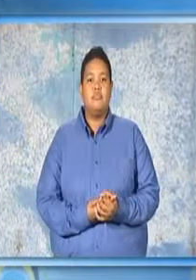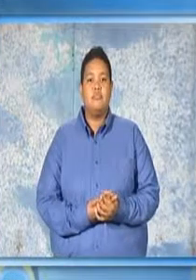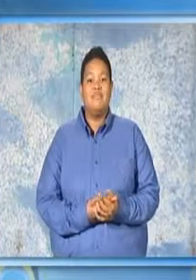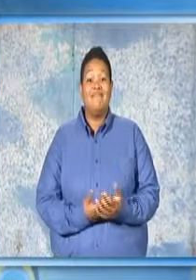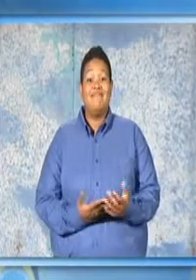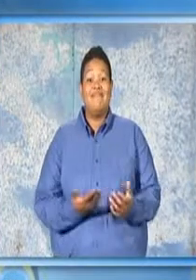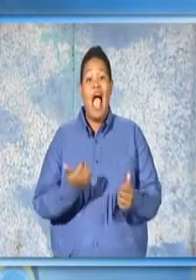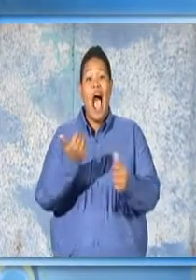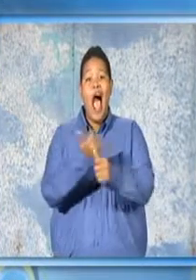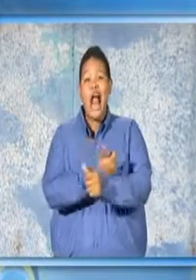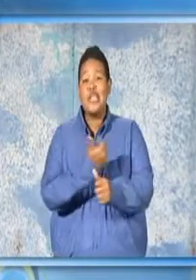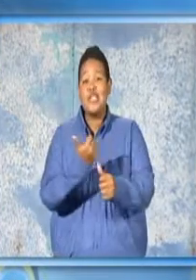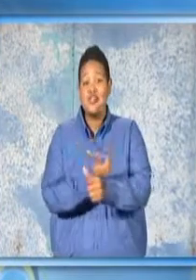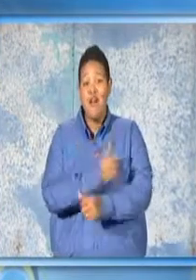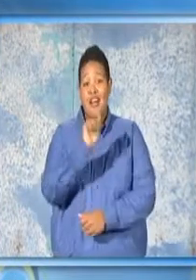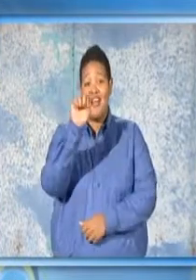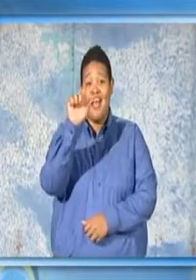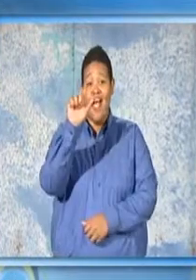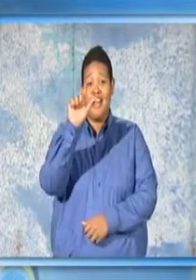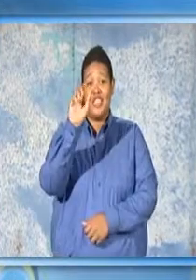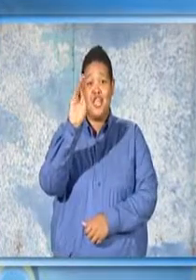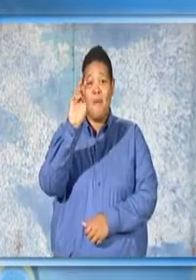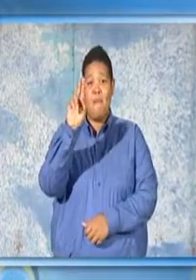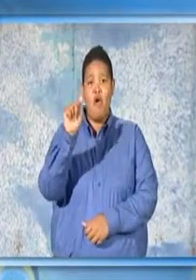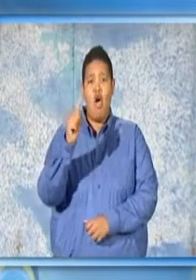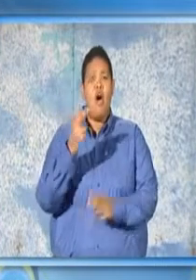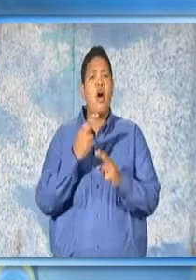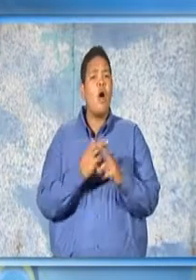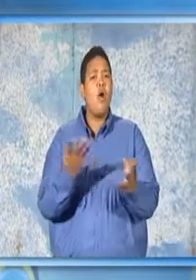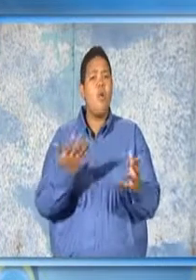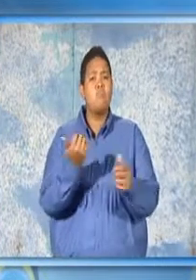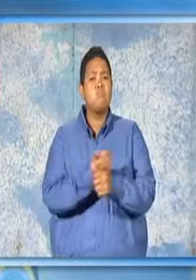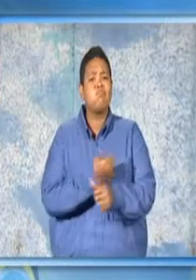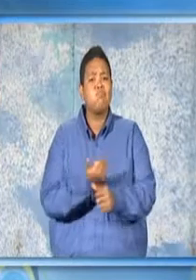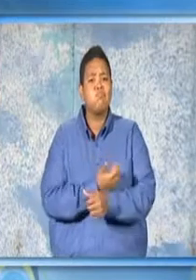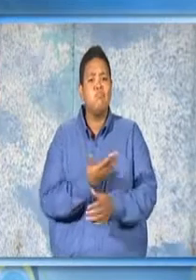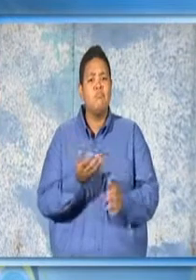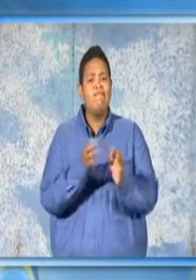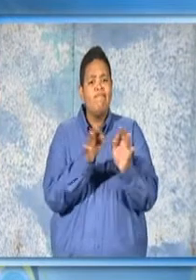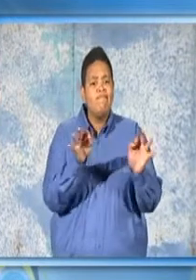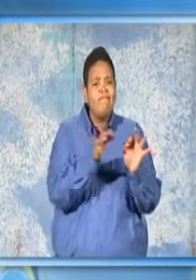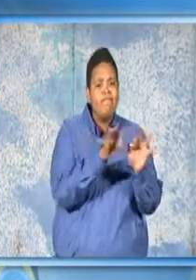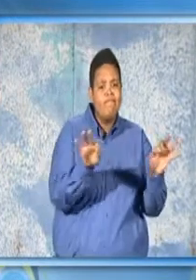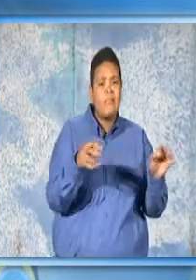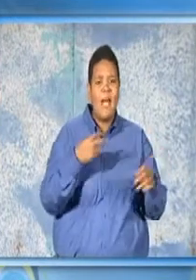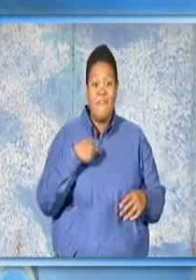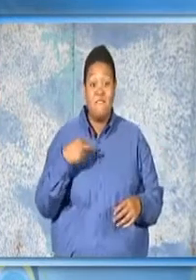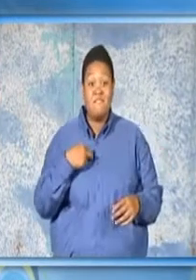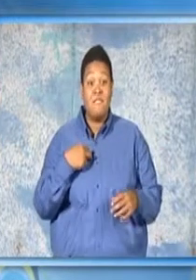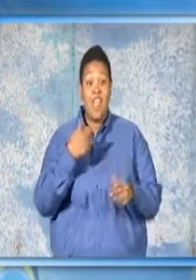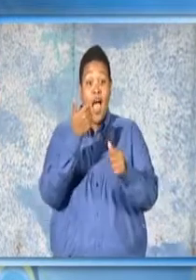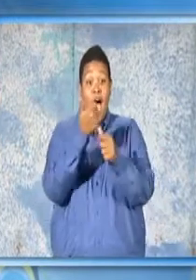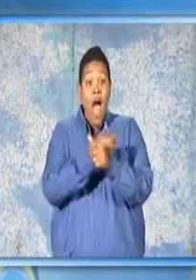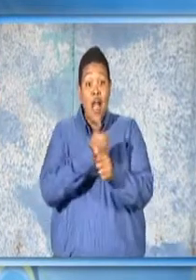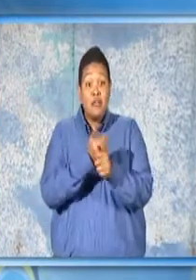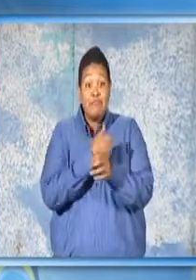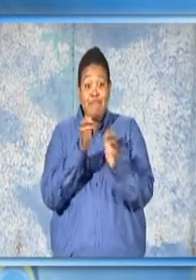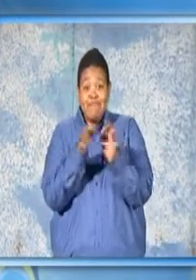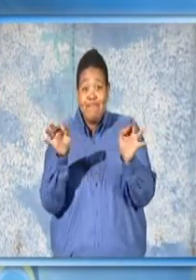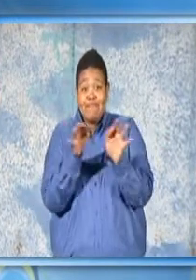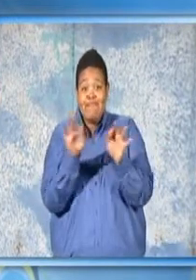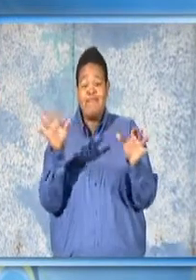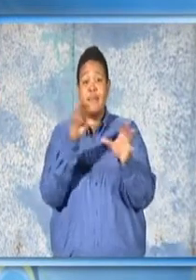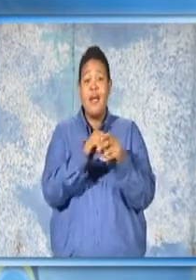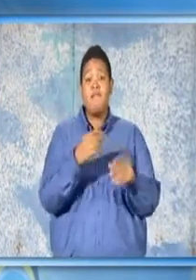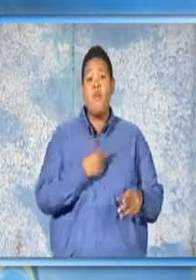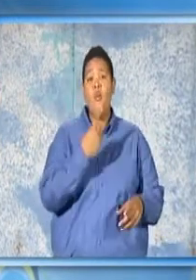In algebra, we have what are called algebraic expressions. An algebraic expression consists of